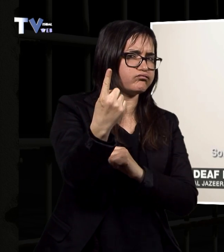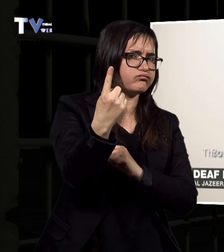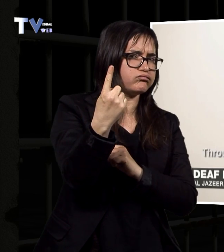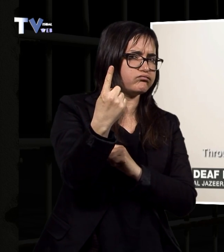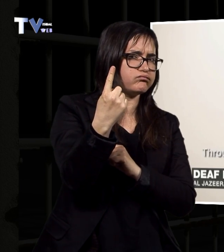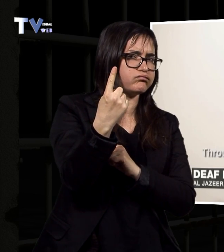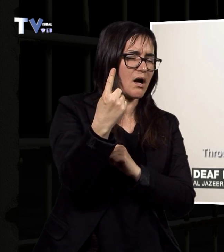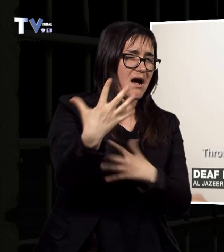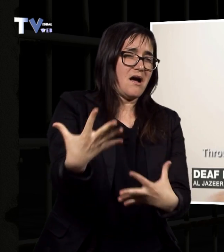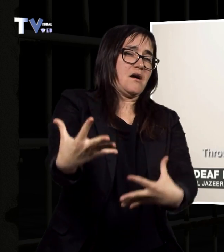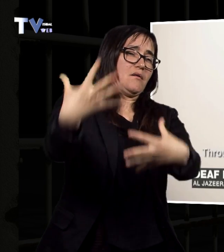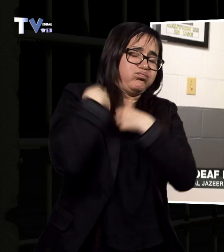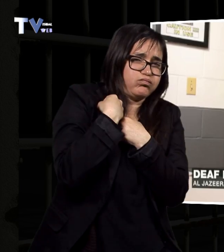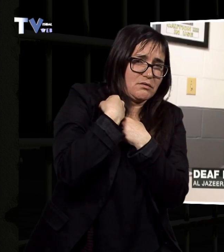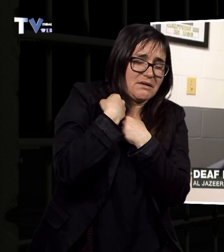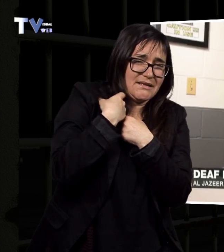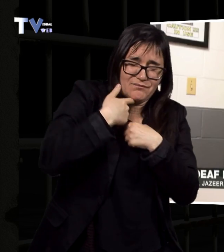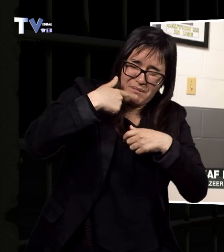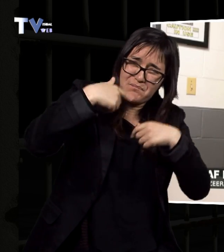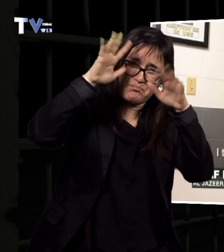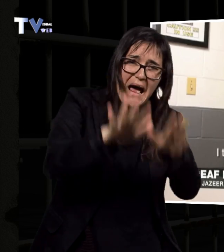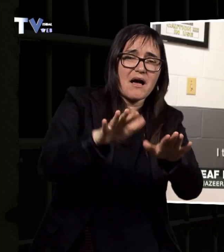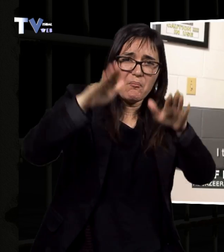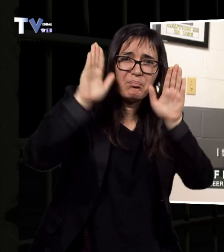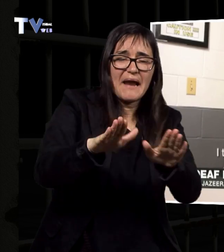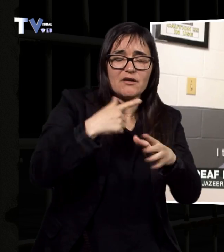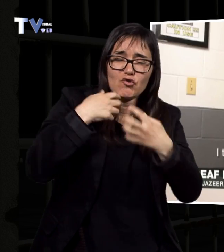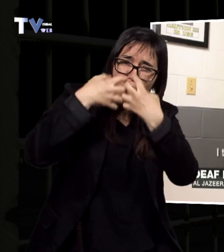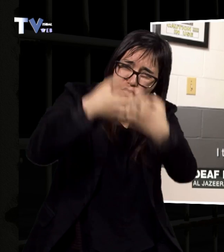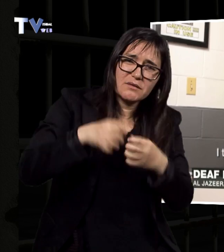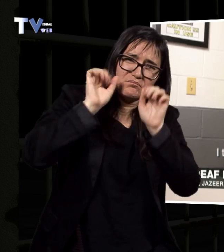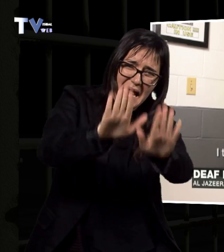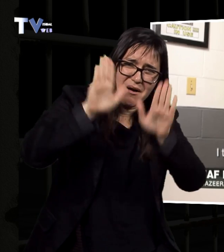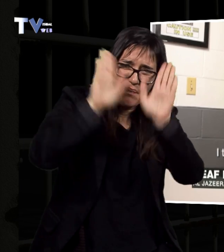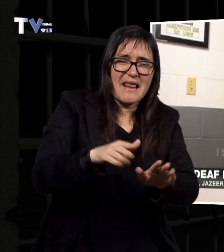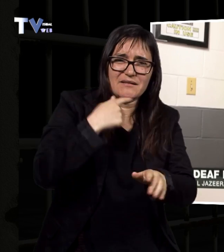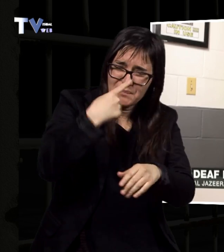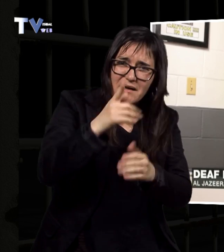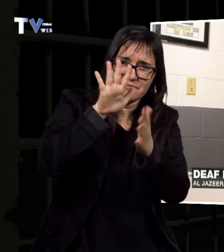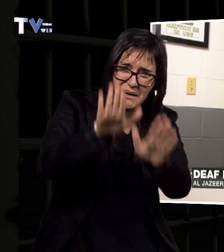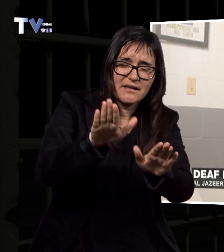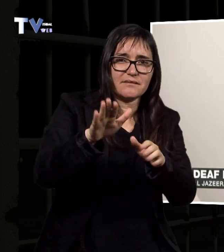in through the bar. He grabbed me. I'm fighting and kicking the ball.